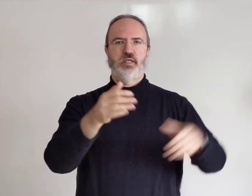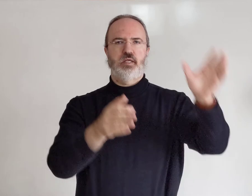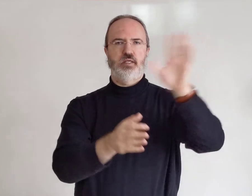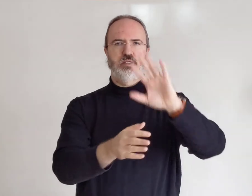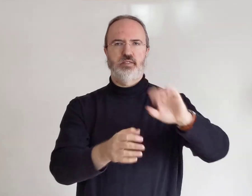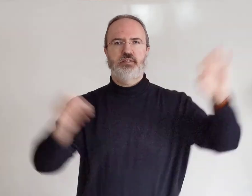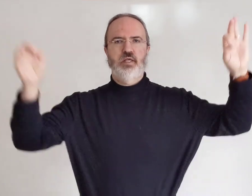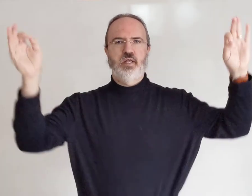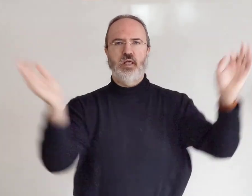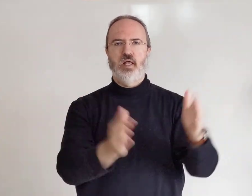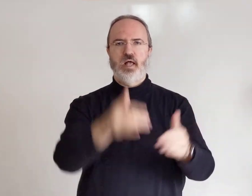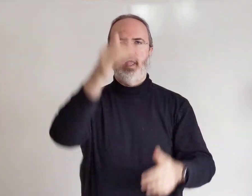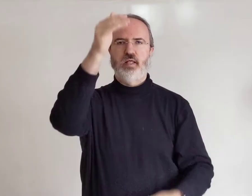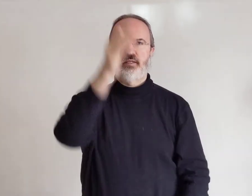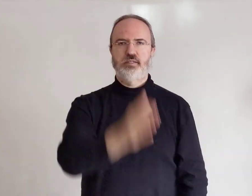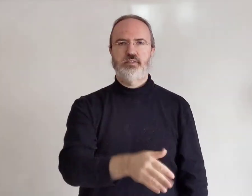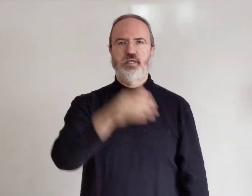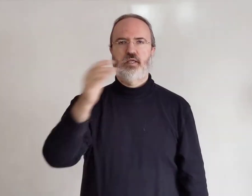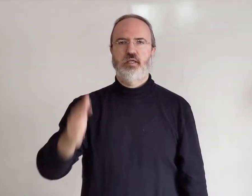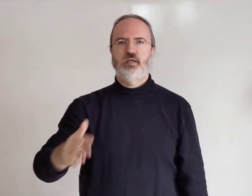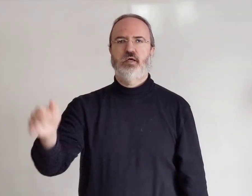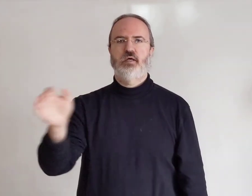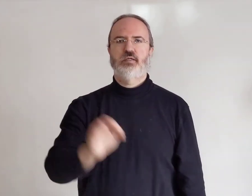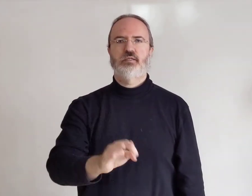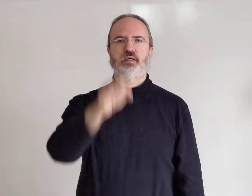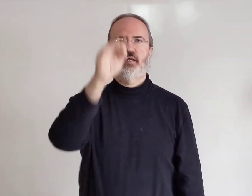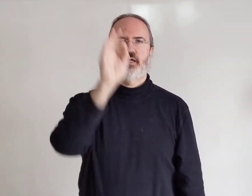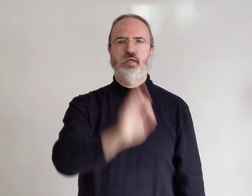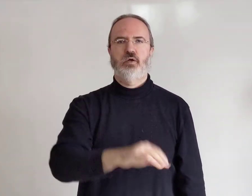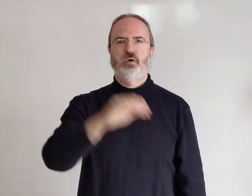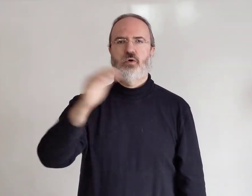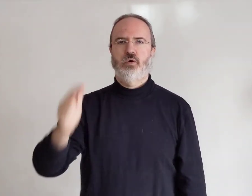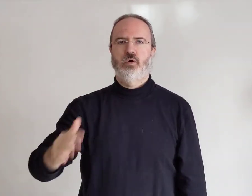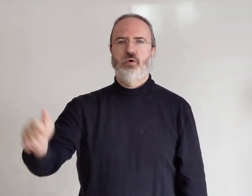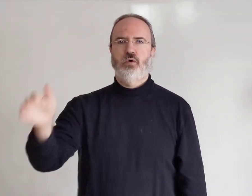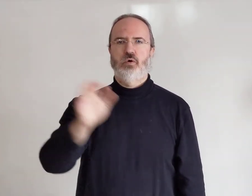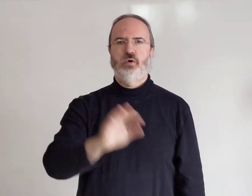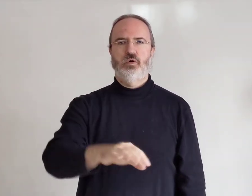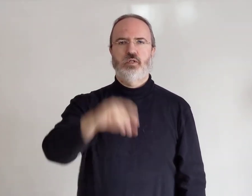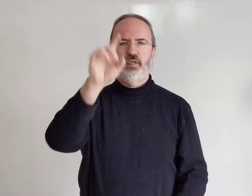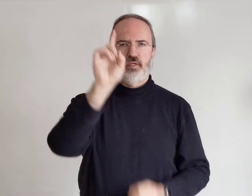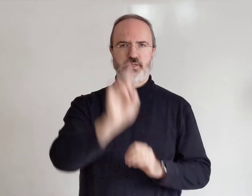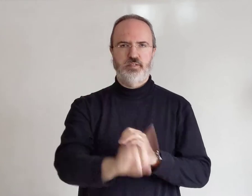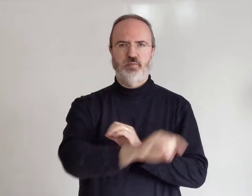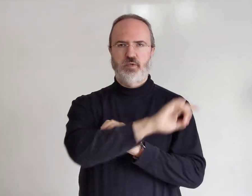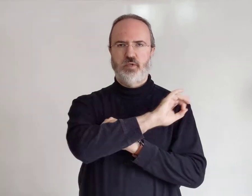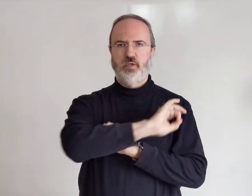And take not thy Holy Spirit